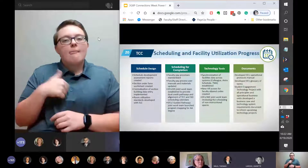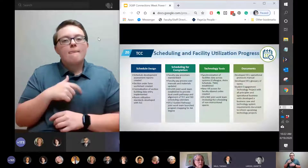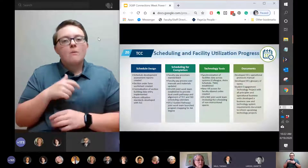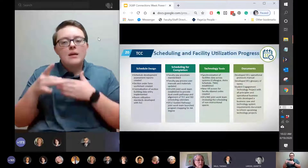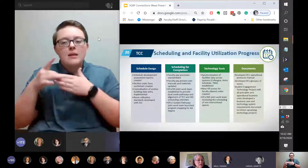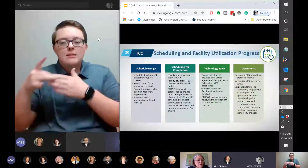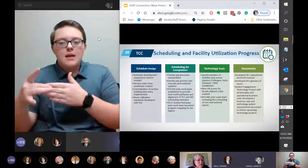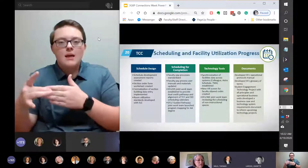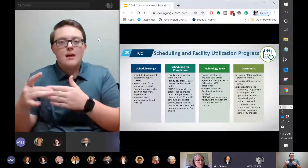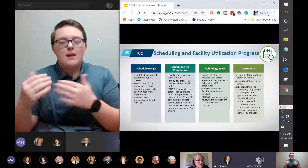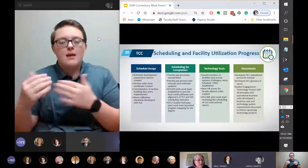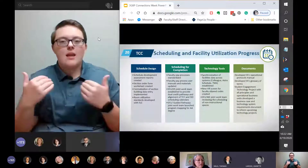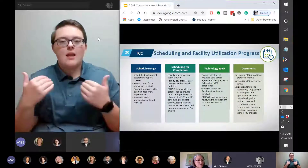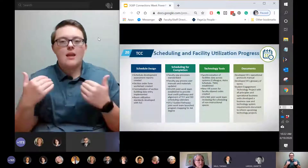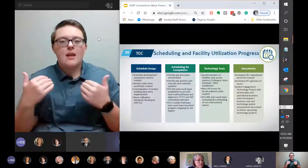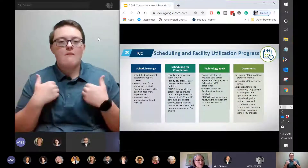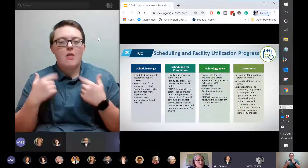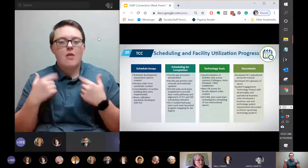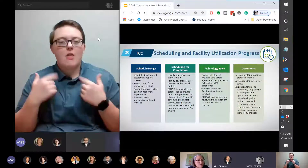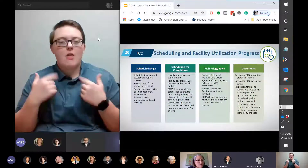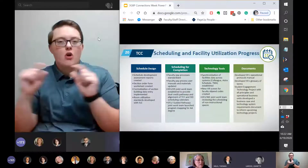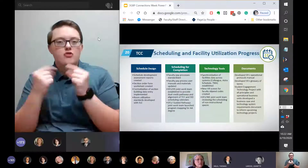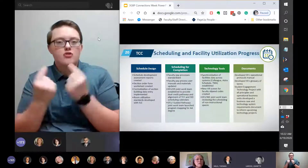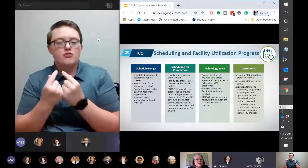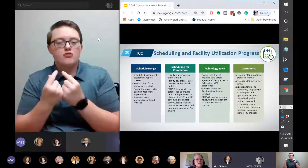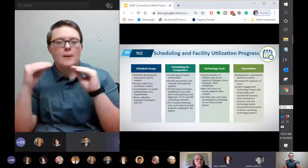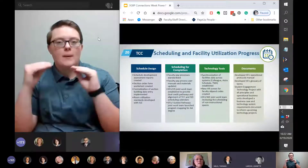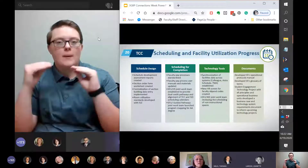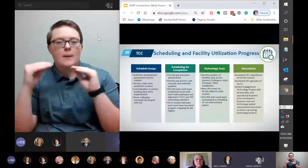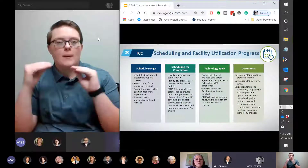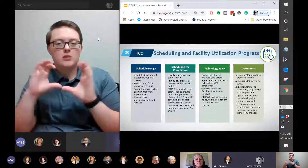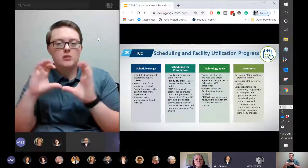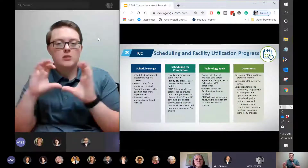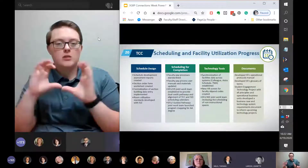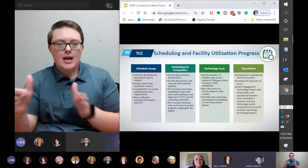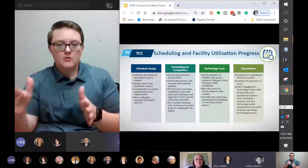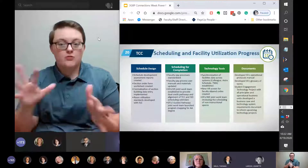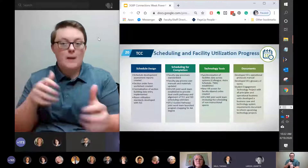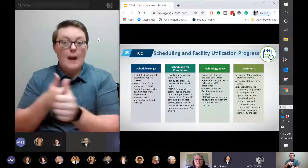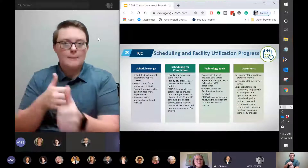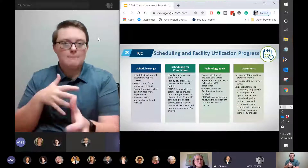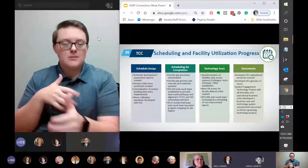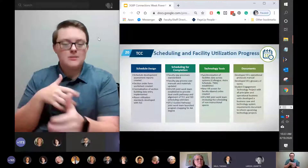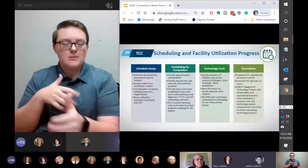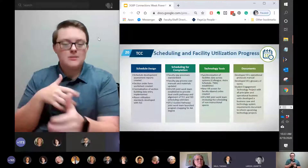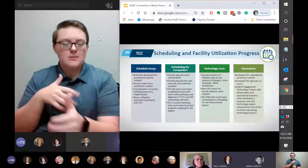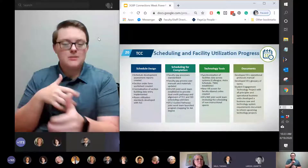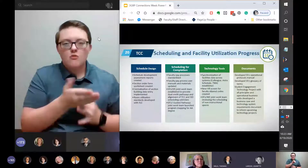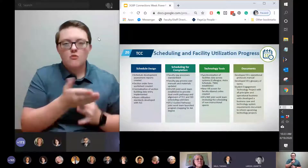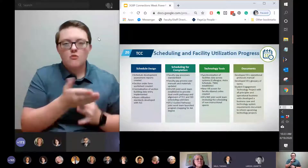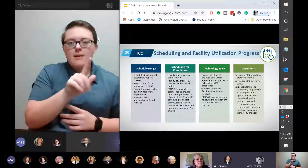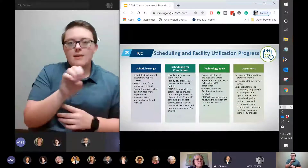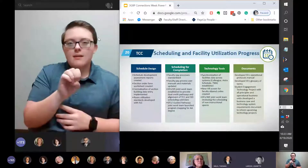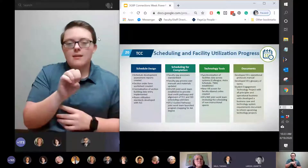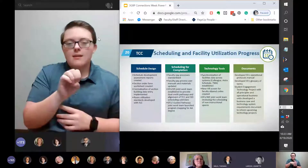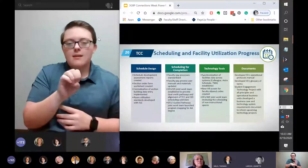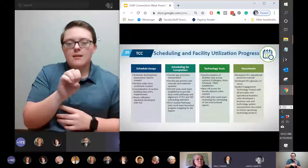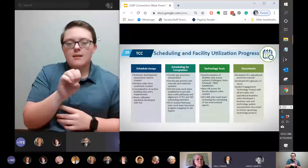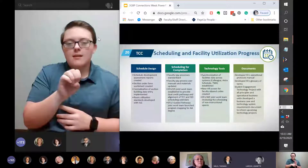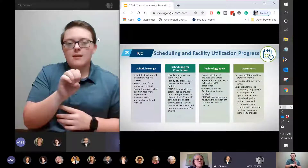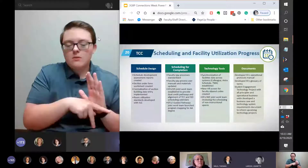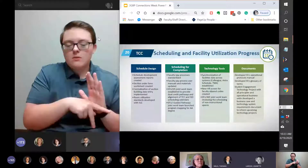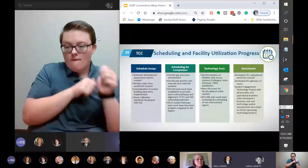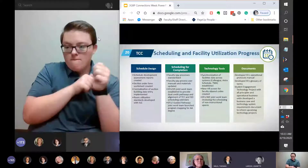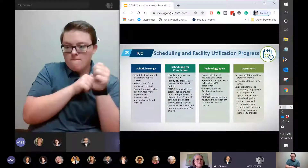having our large group instruction classrooms updated through ILLI principles this